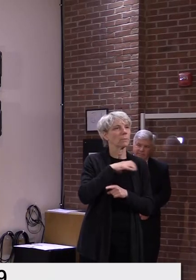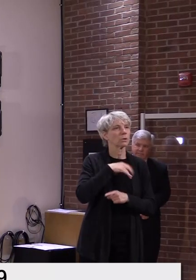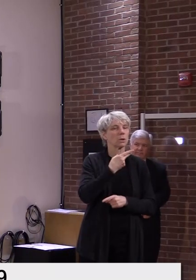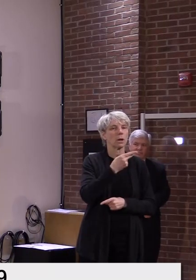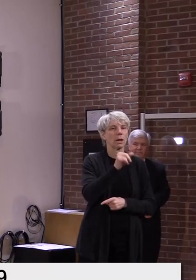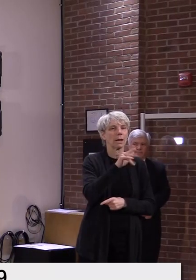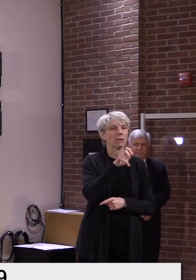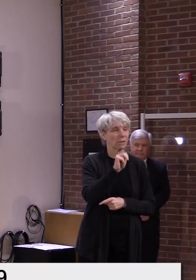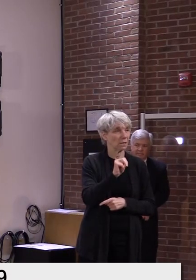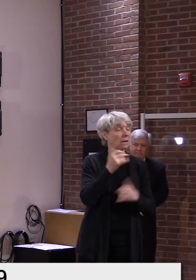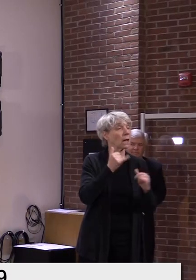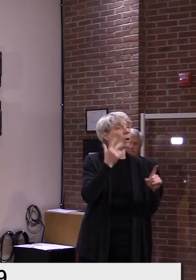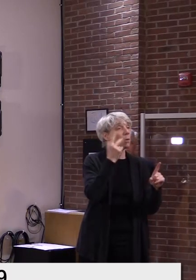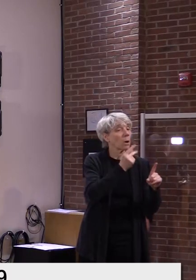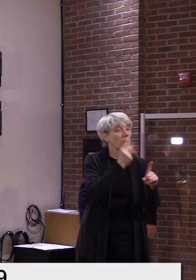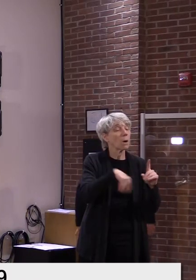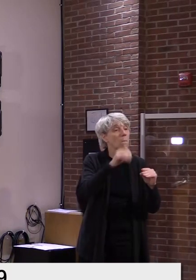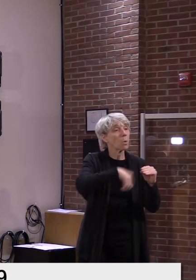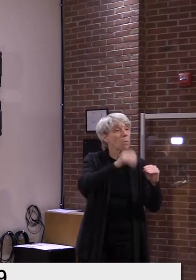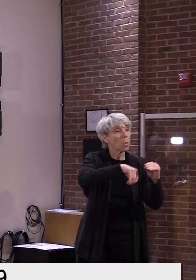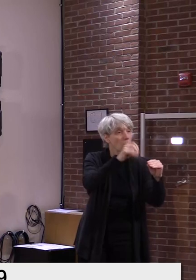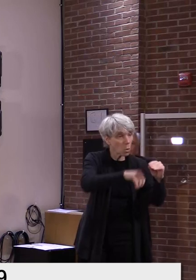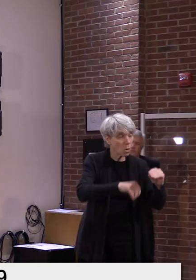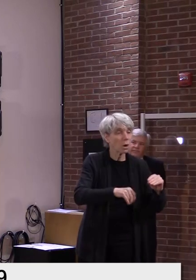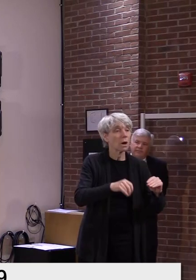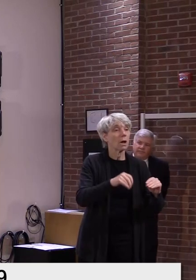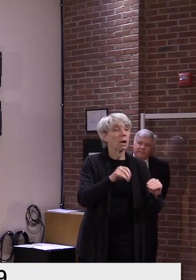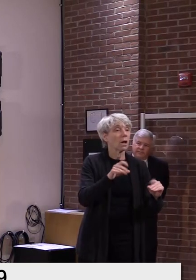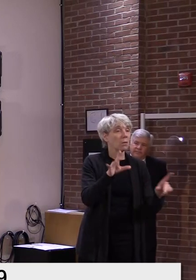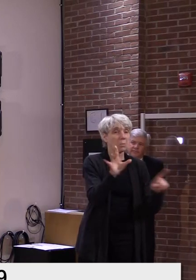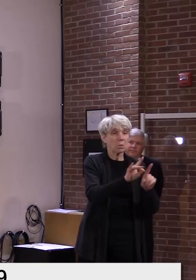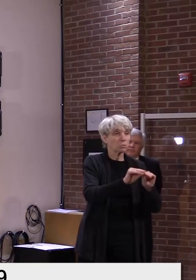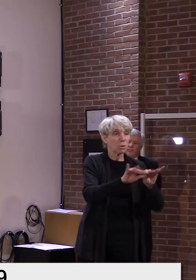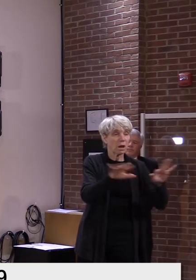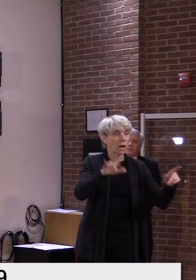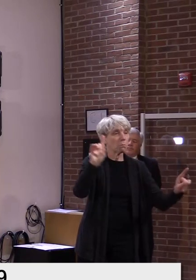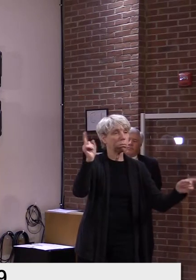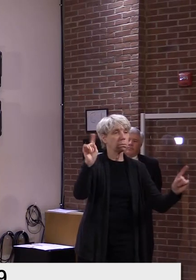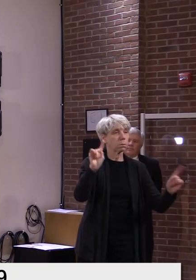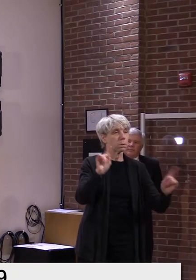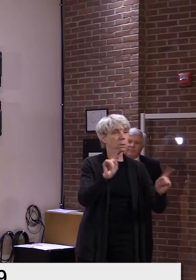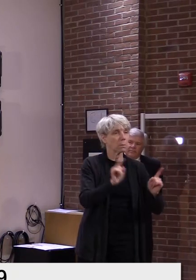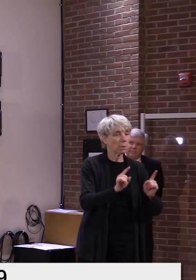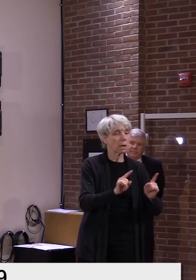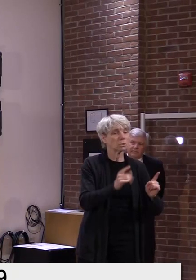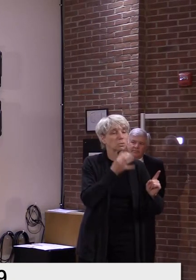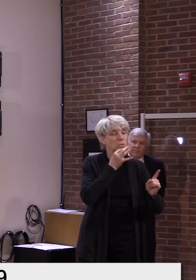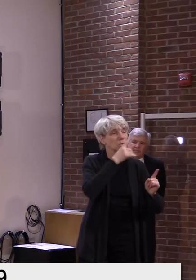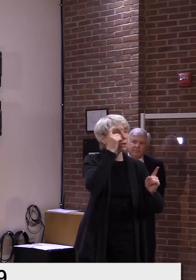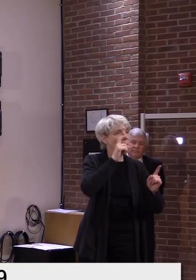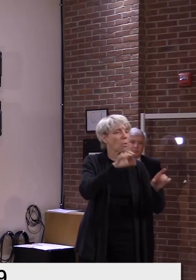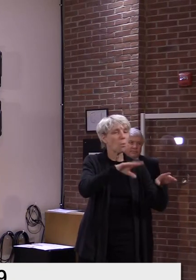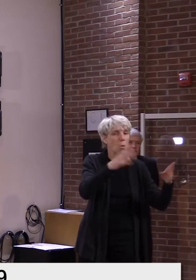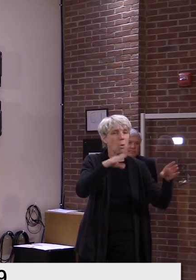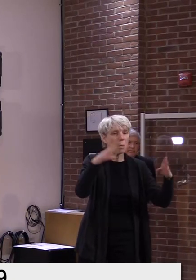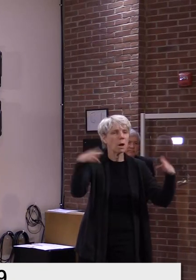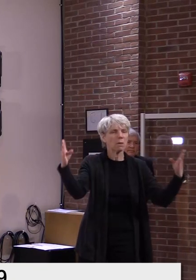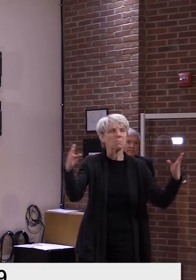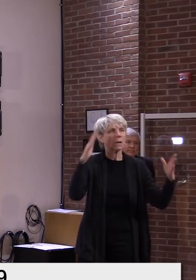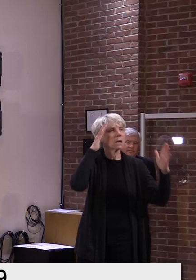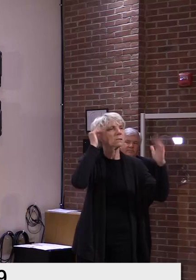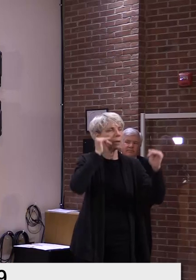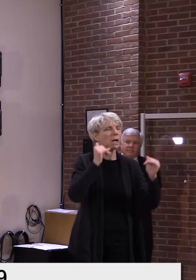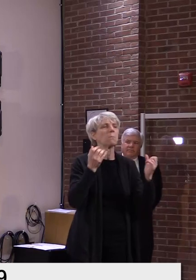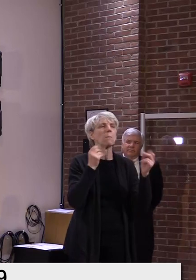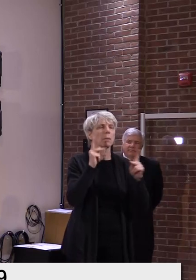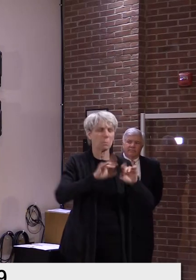the case counts drop, as we move into the summer and things are opening back up, we are going to see a natural progression to people